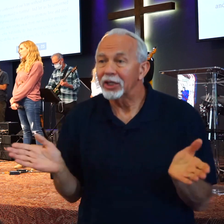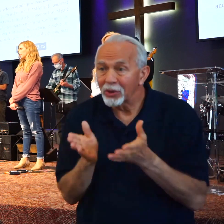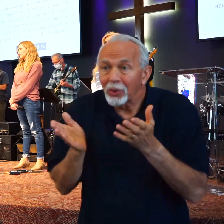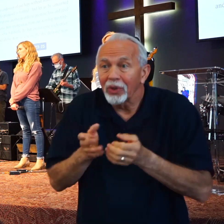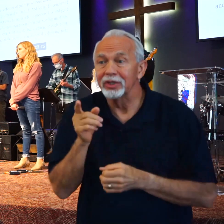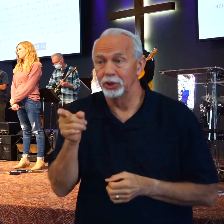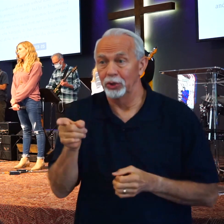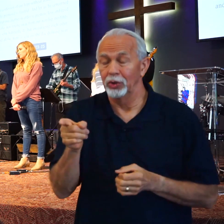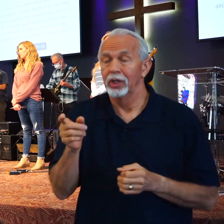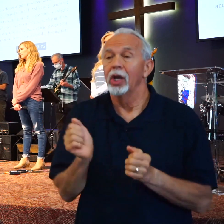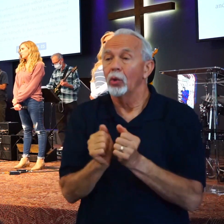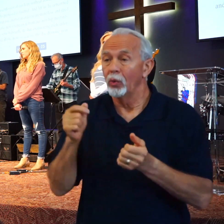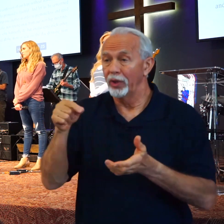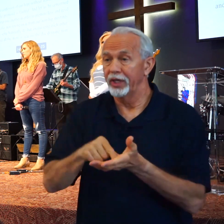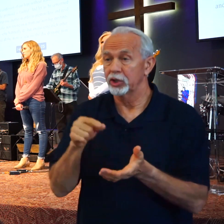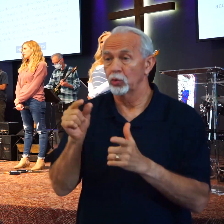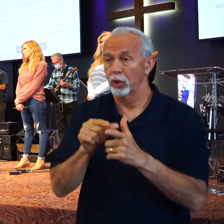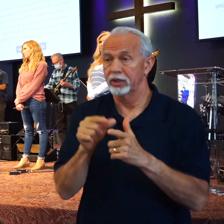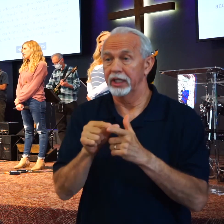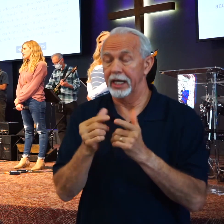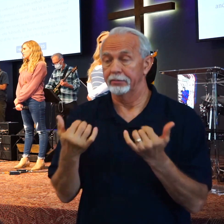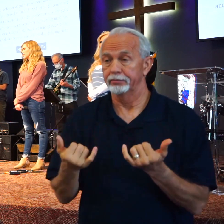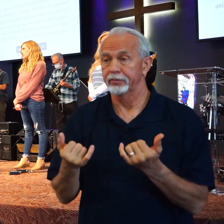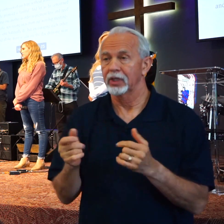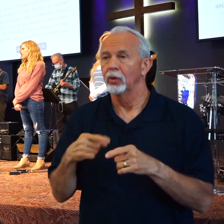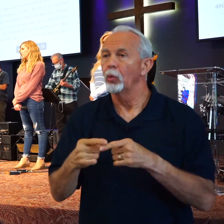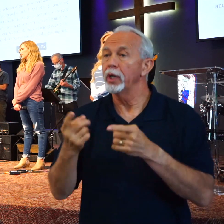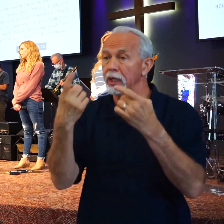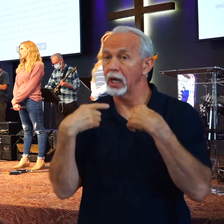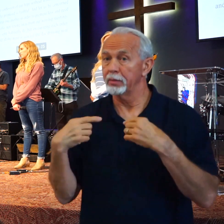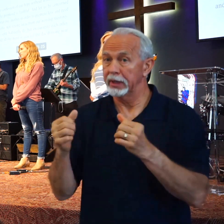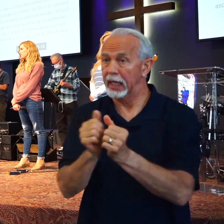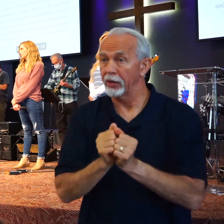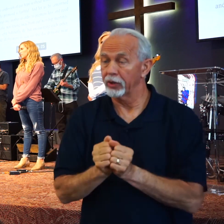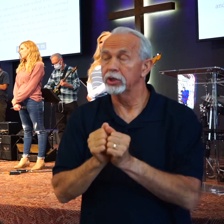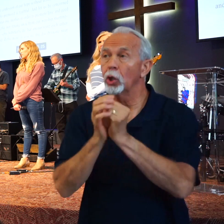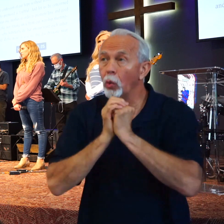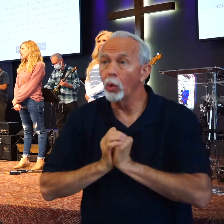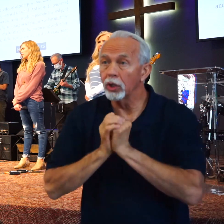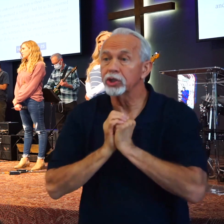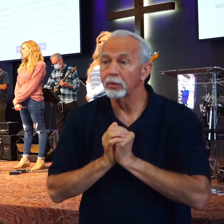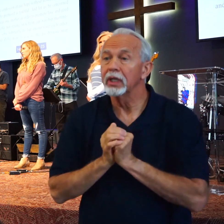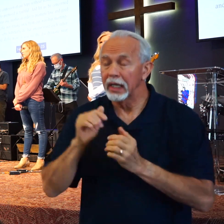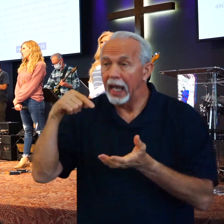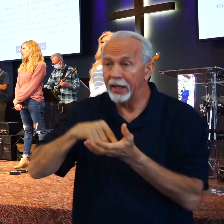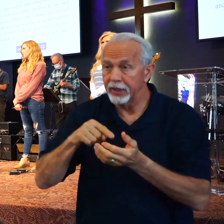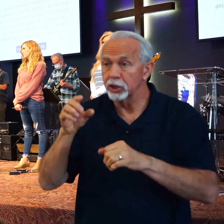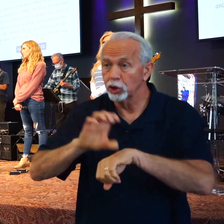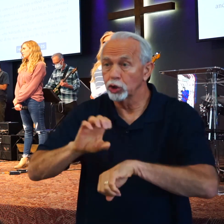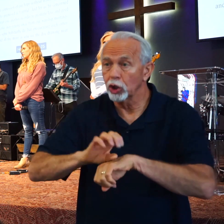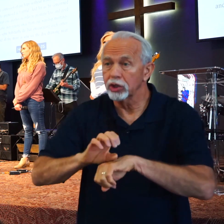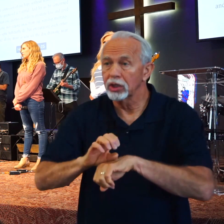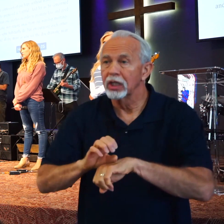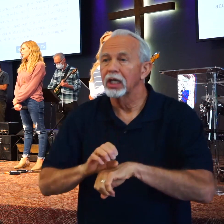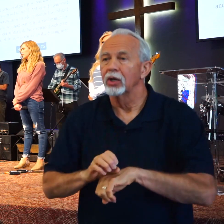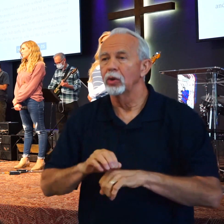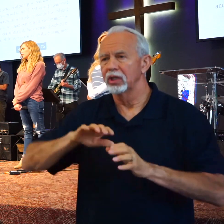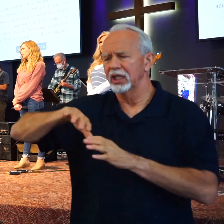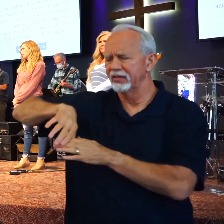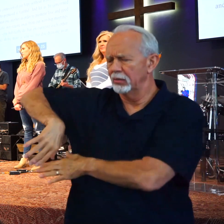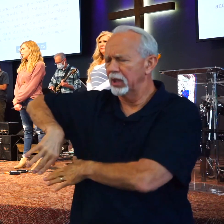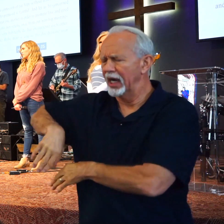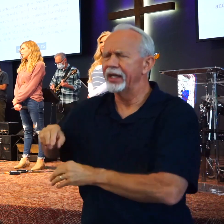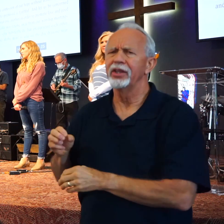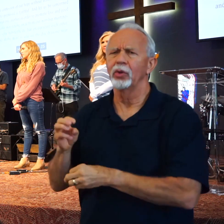you with this word today. When we come together to worship at Canyons Church, we're leaving behind the